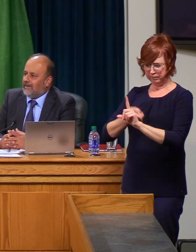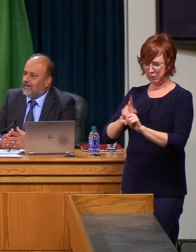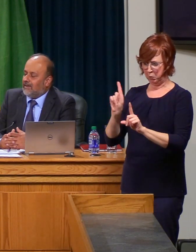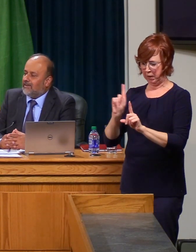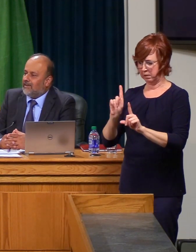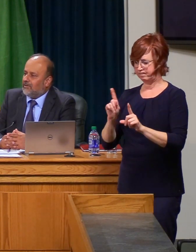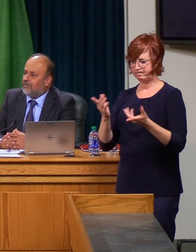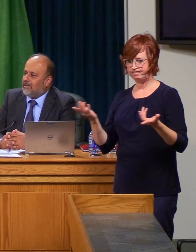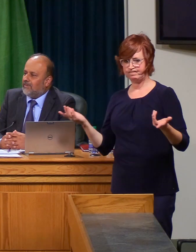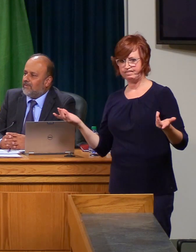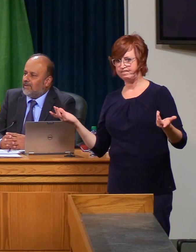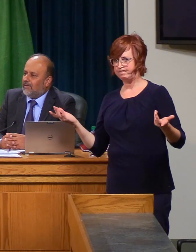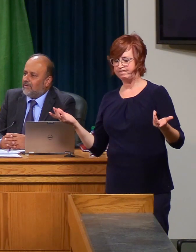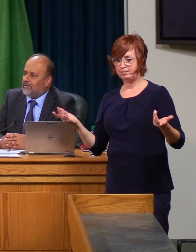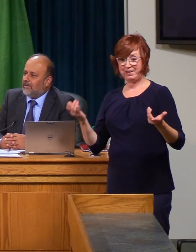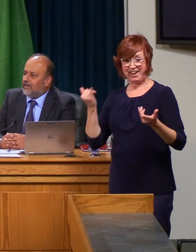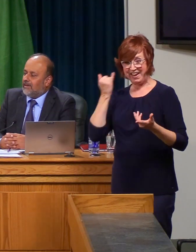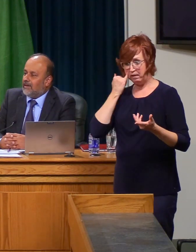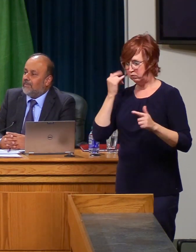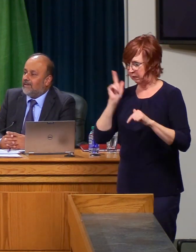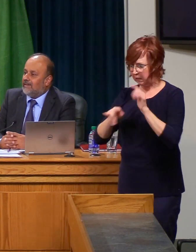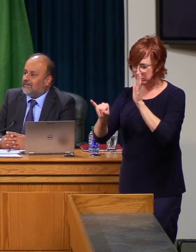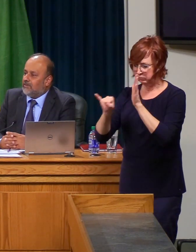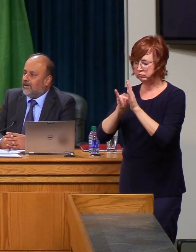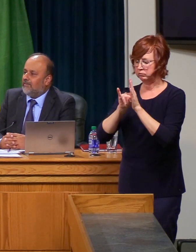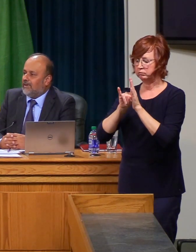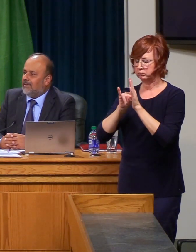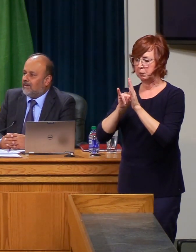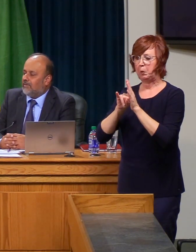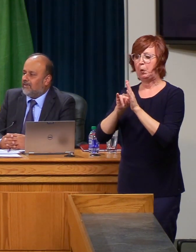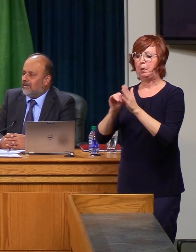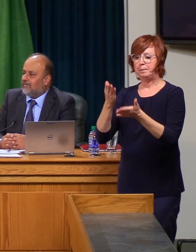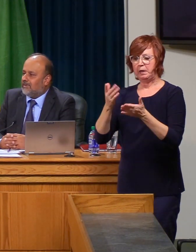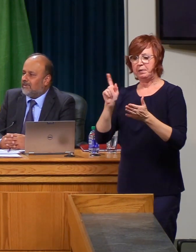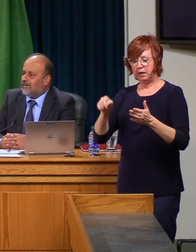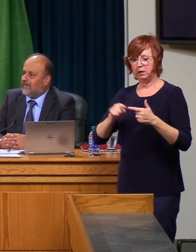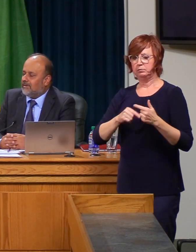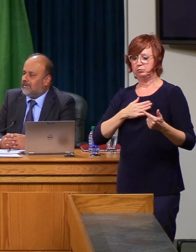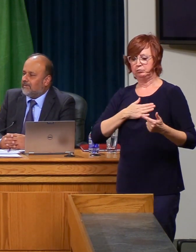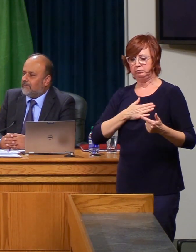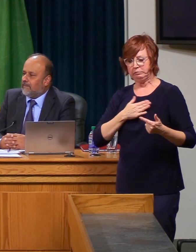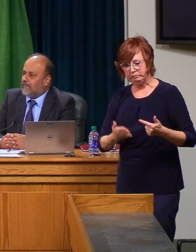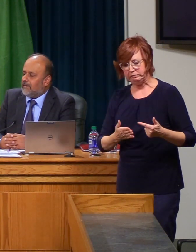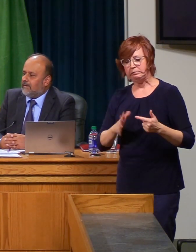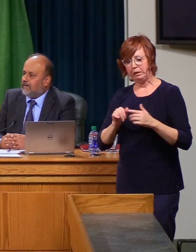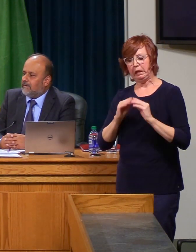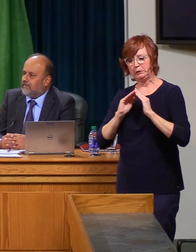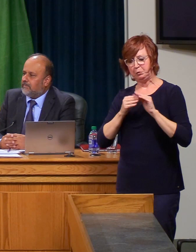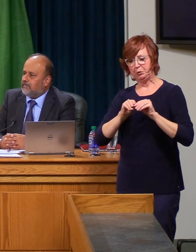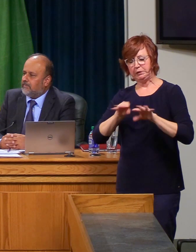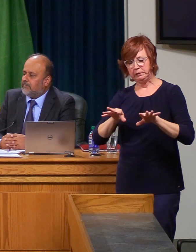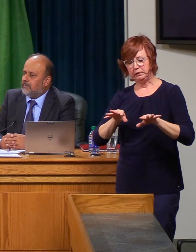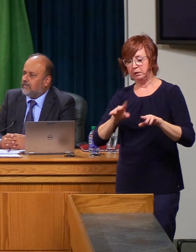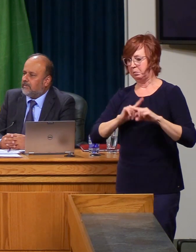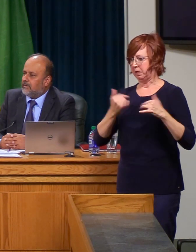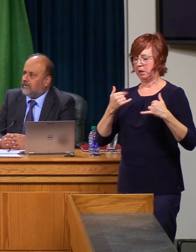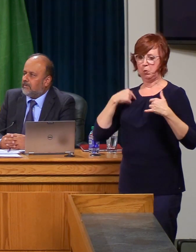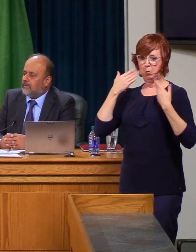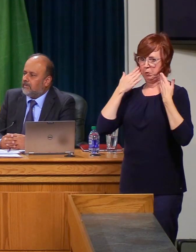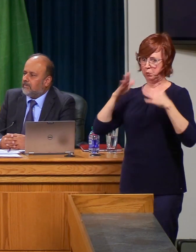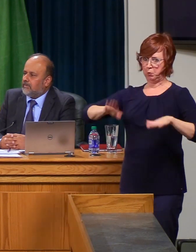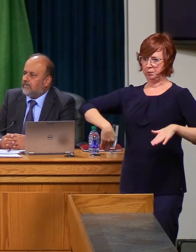that in another day or 2, then we will have to admit that this could have been community transmission. Okay. And on that, so when you refer